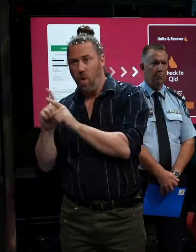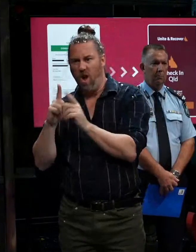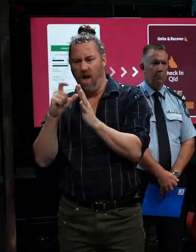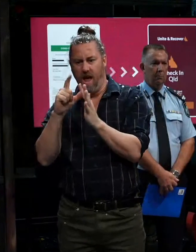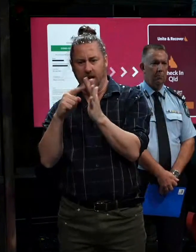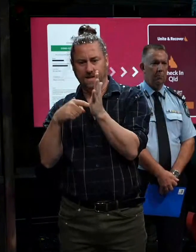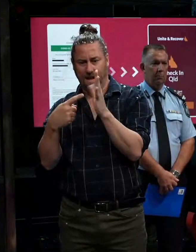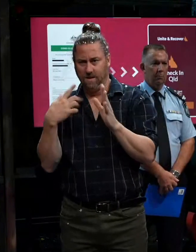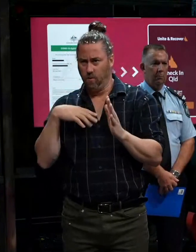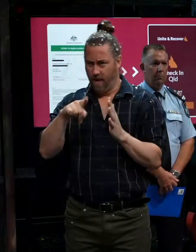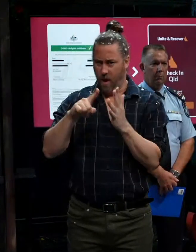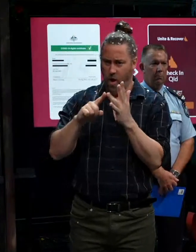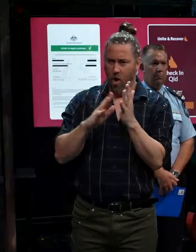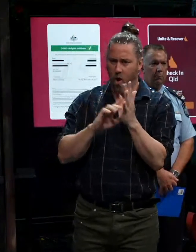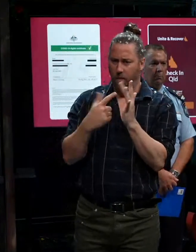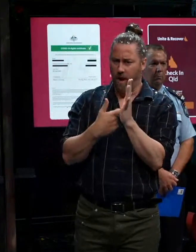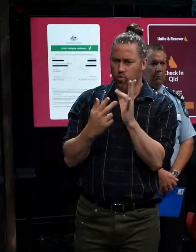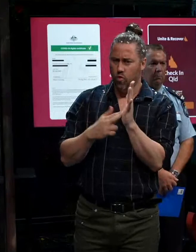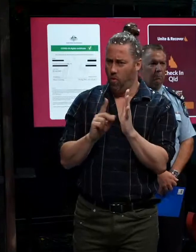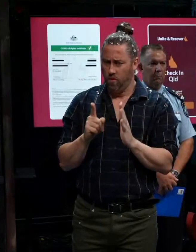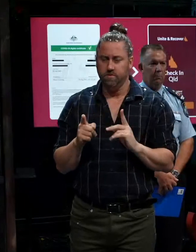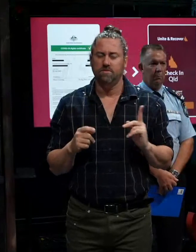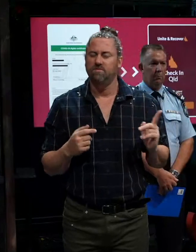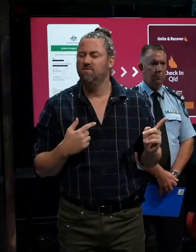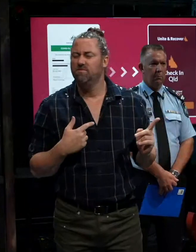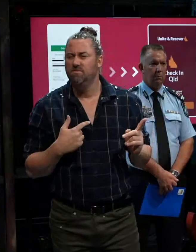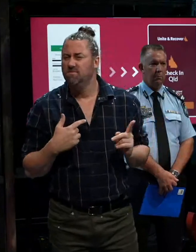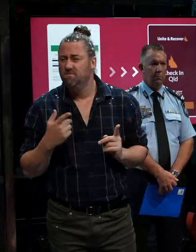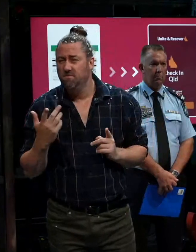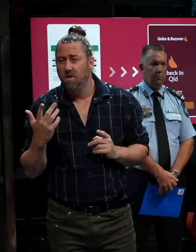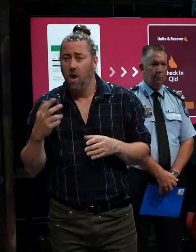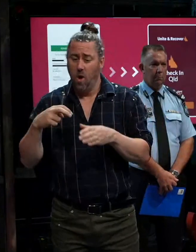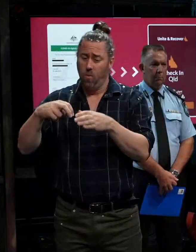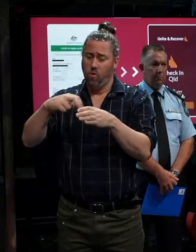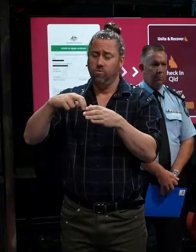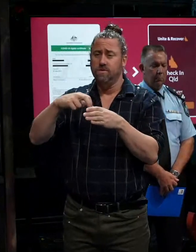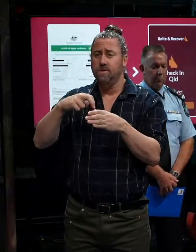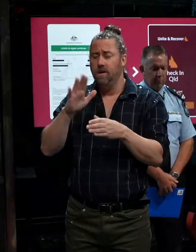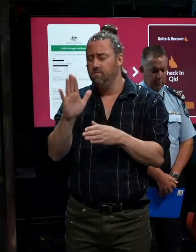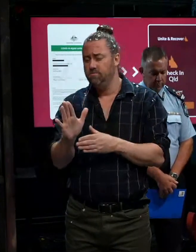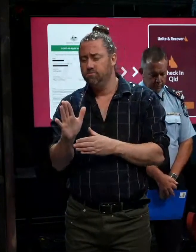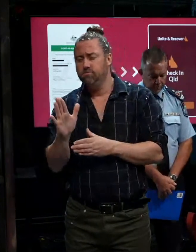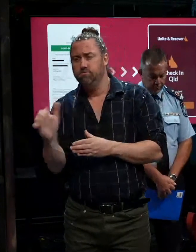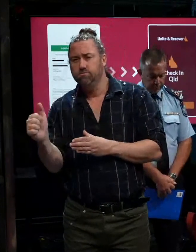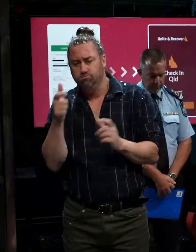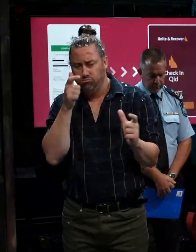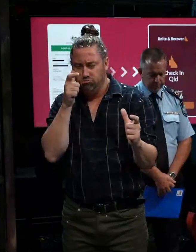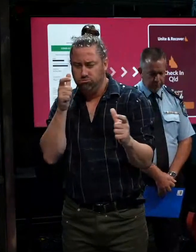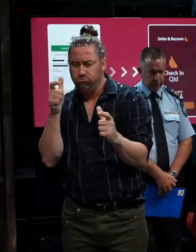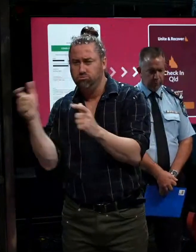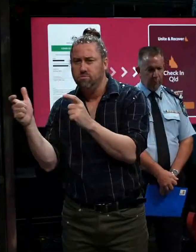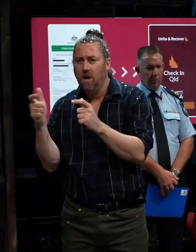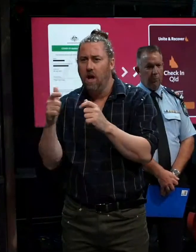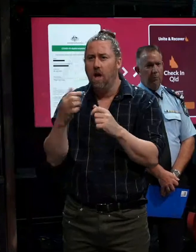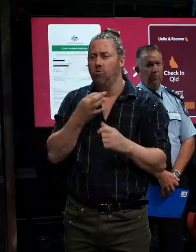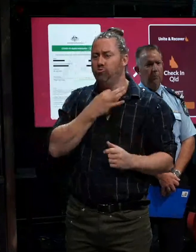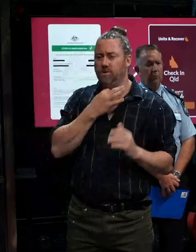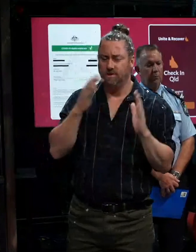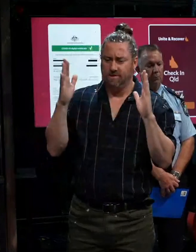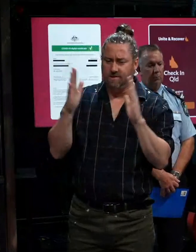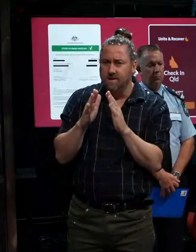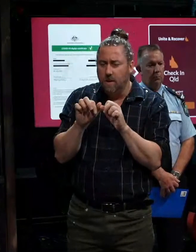about the variant? No, look, at this stage, our end-to-end infection control process for quarantine hotels and for identification of positive cases is based